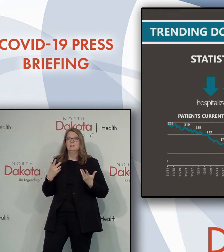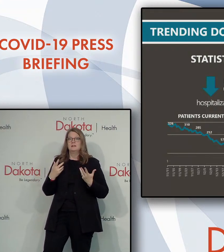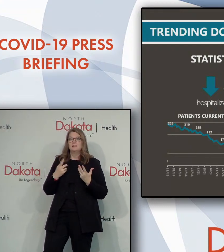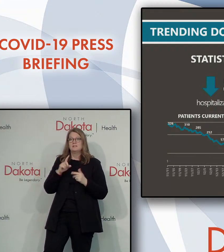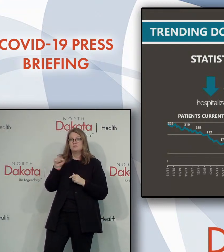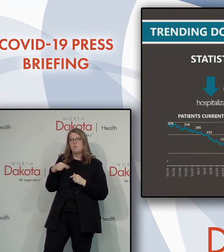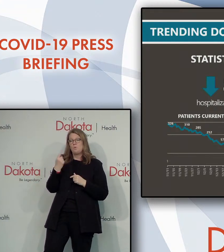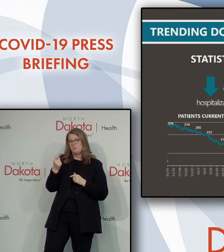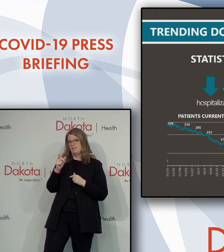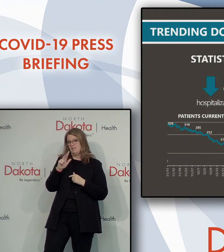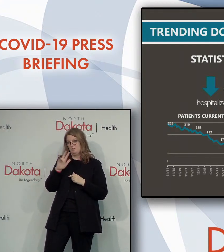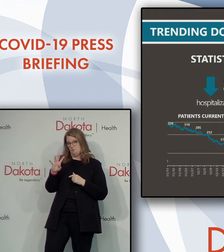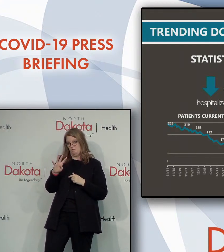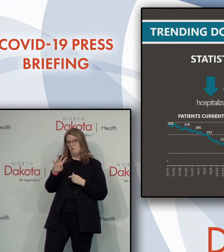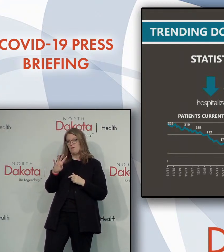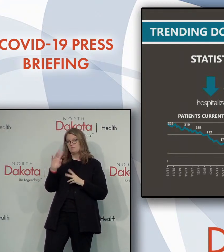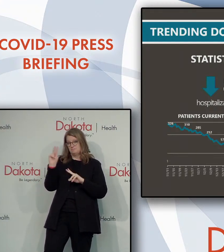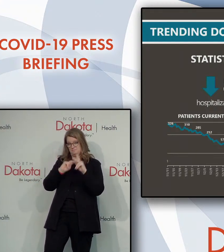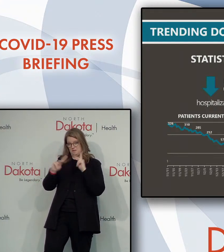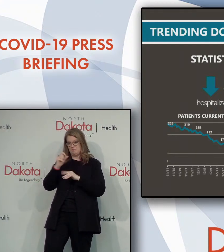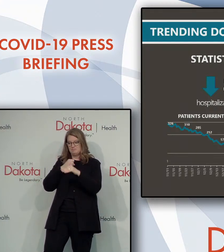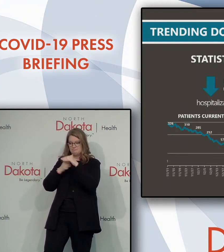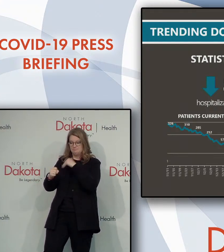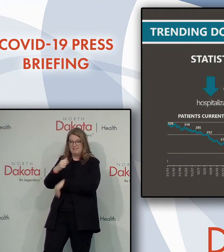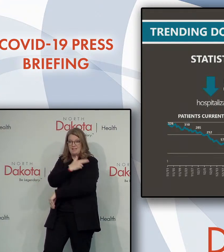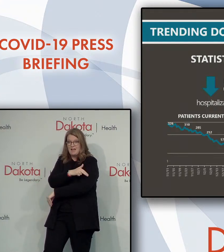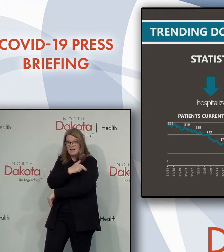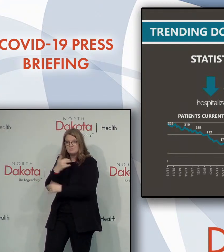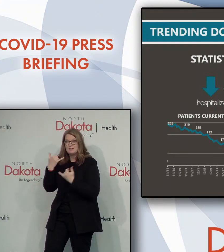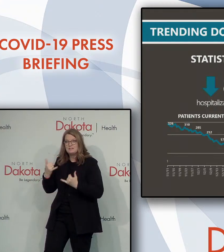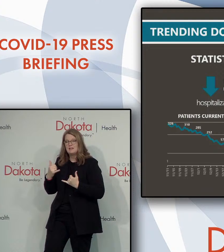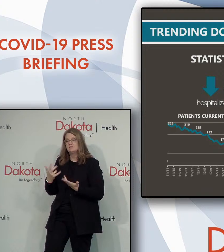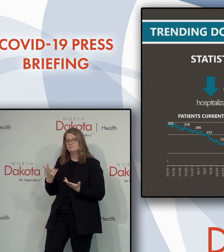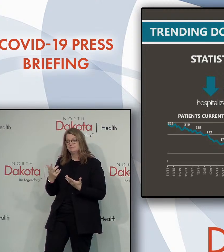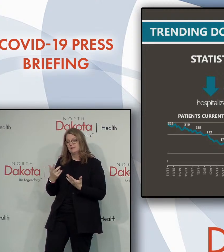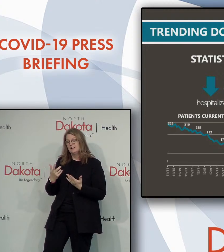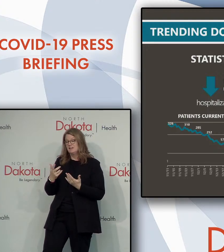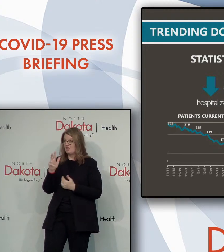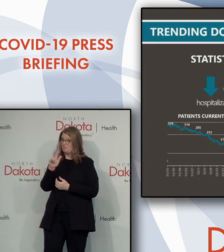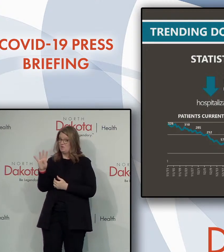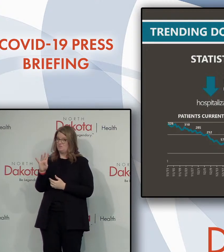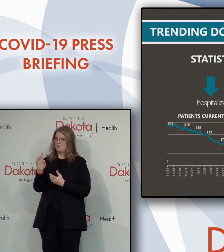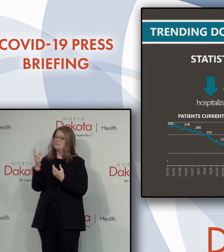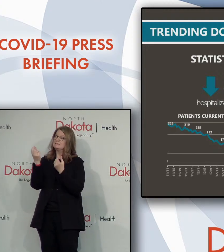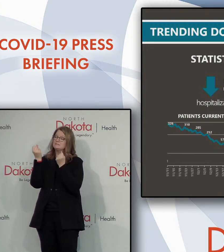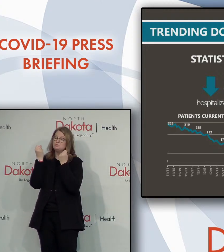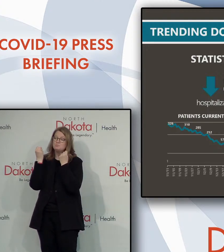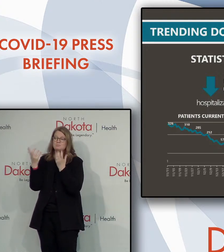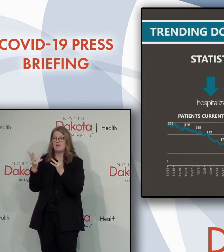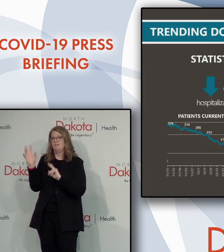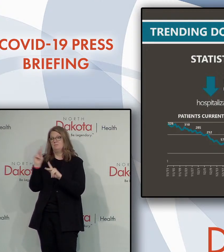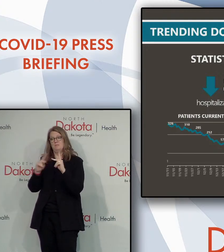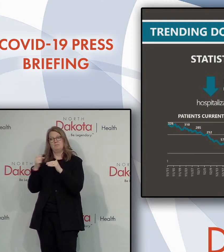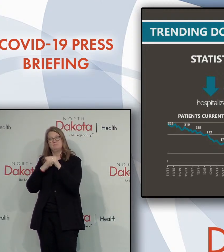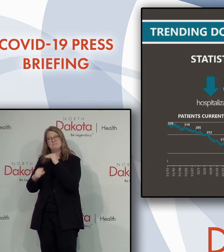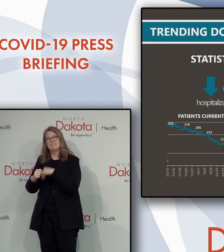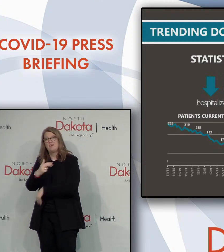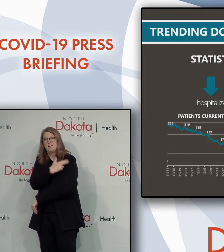today due to COVID. That's 34 too many, but it's a great